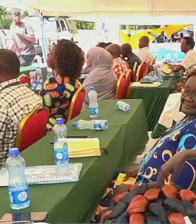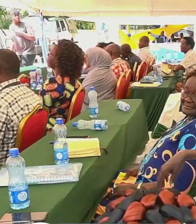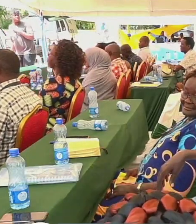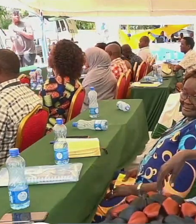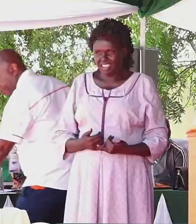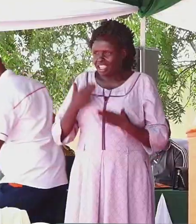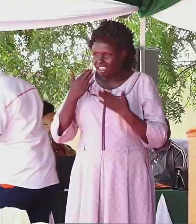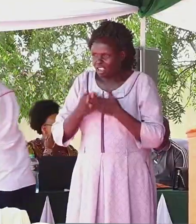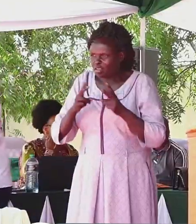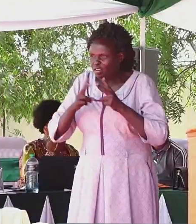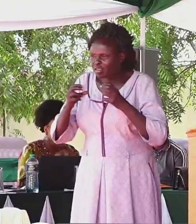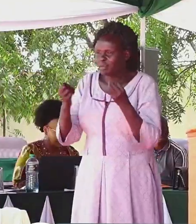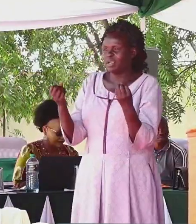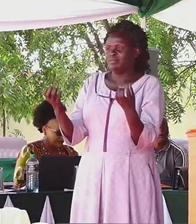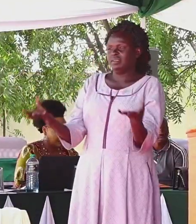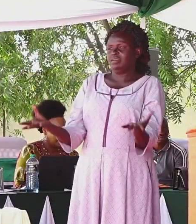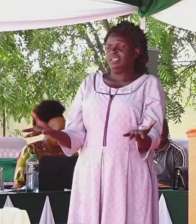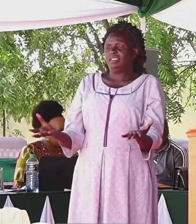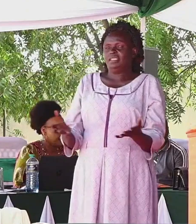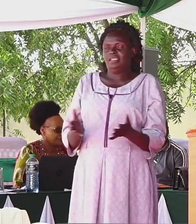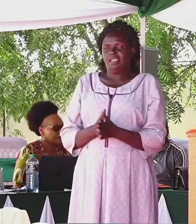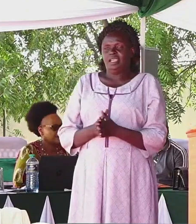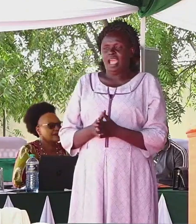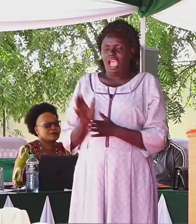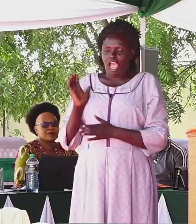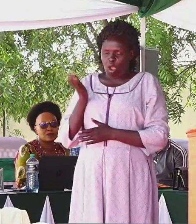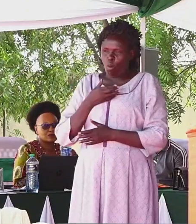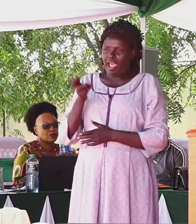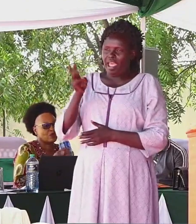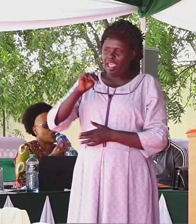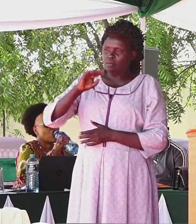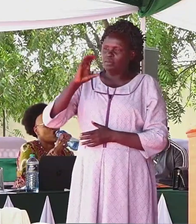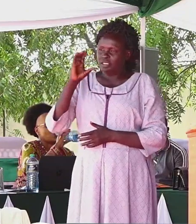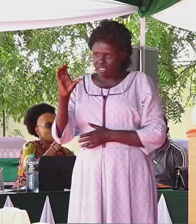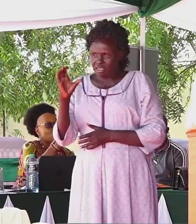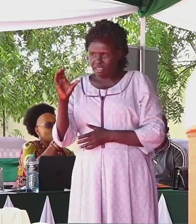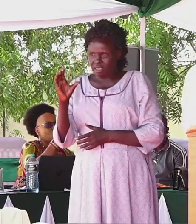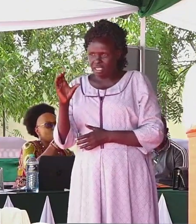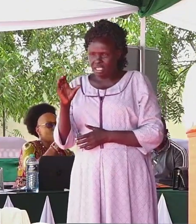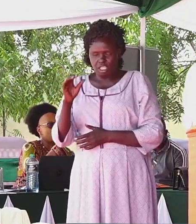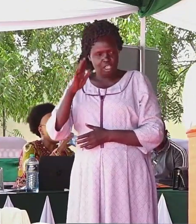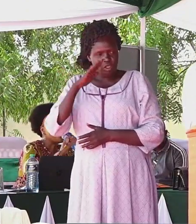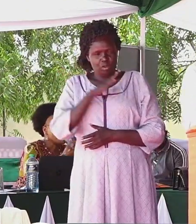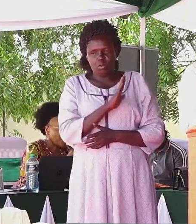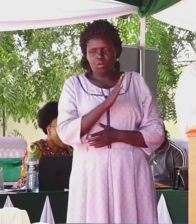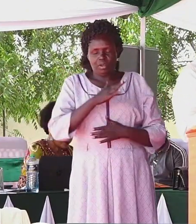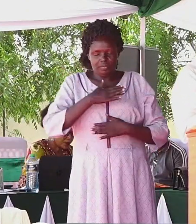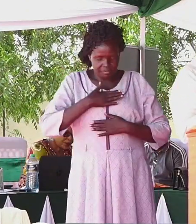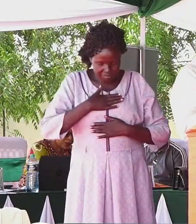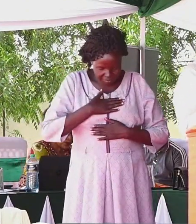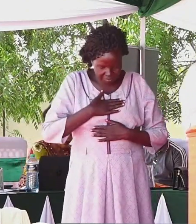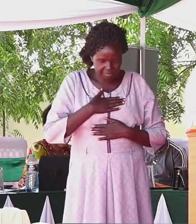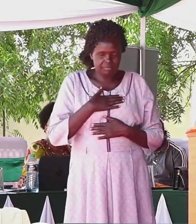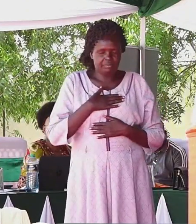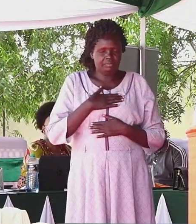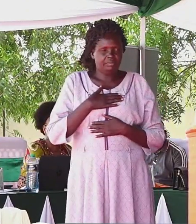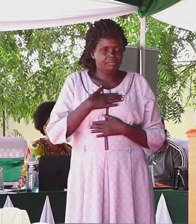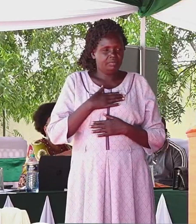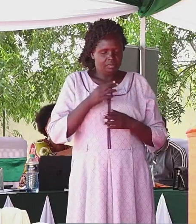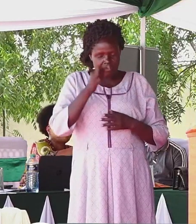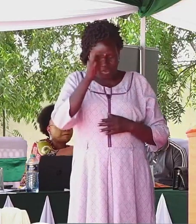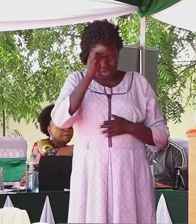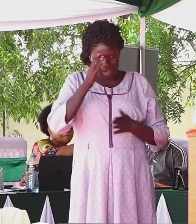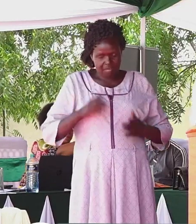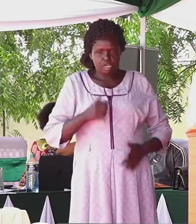Thank you very much, our MC. Your Excellency, the Governor of